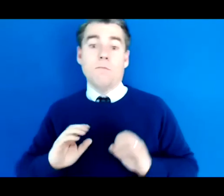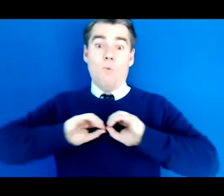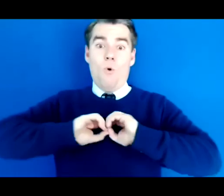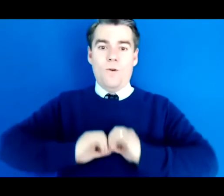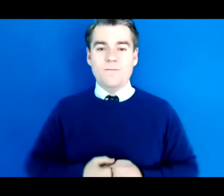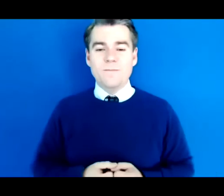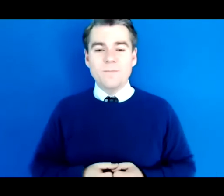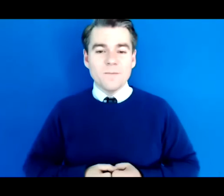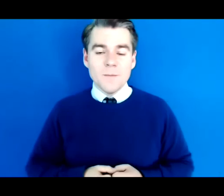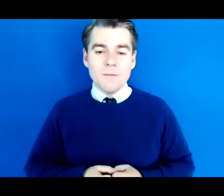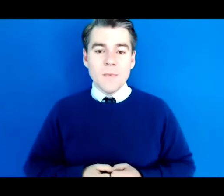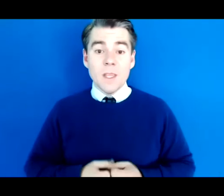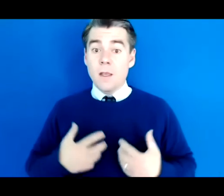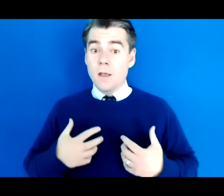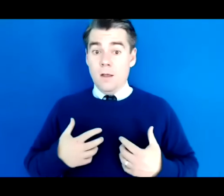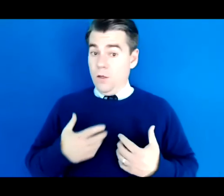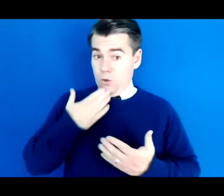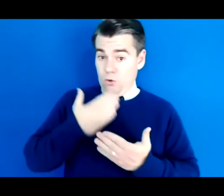of plant-based